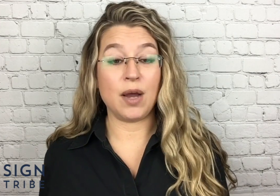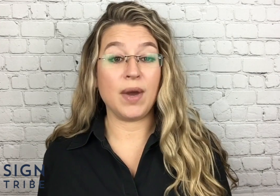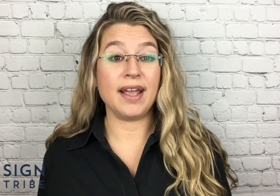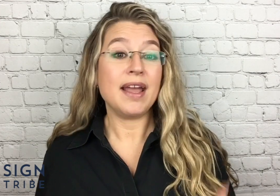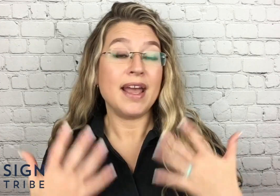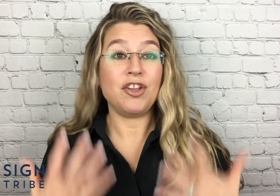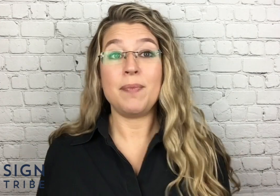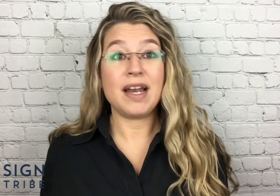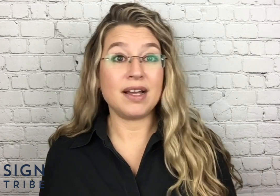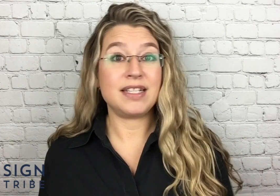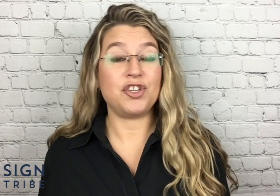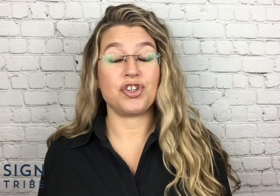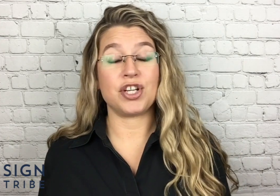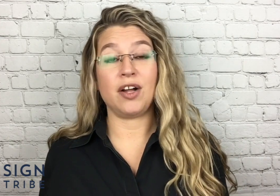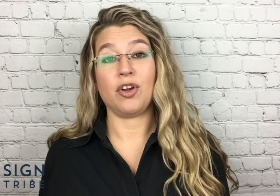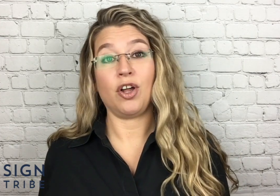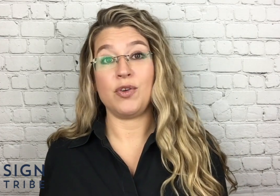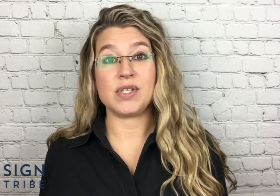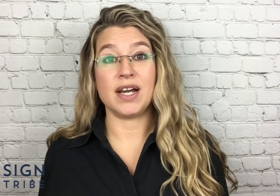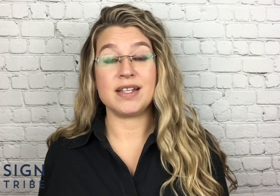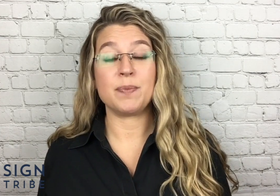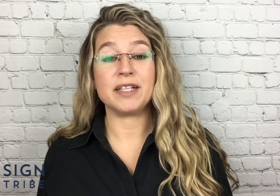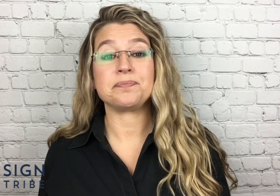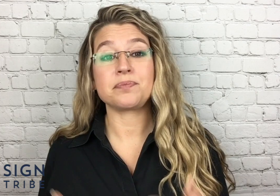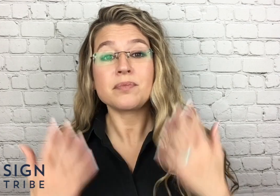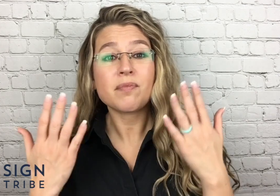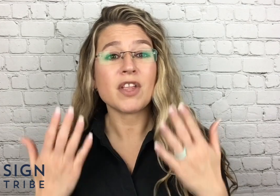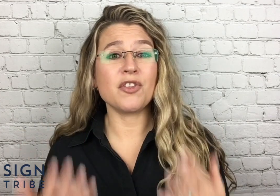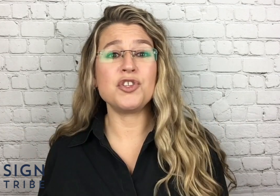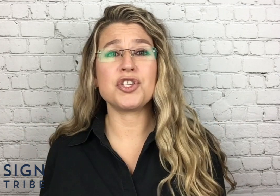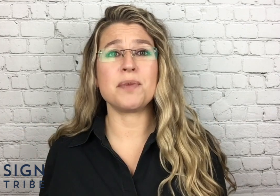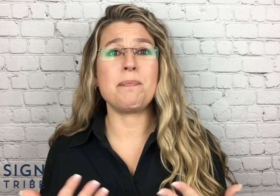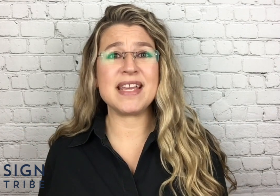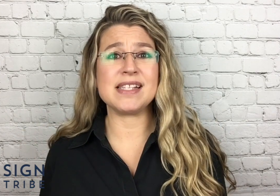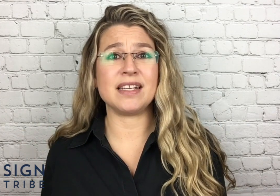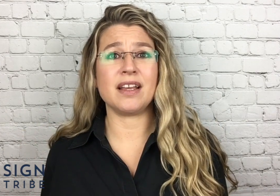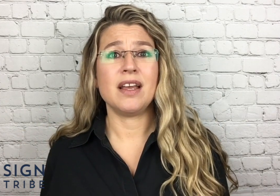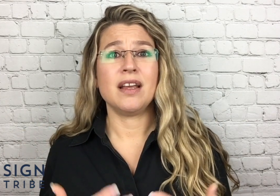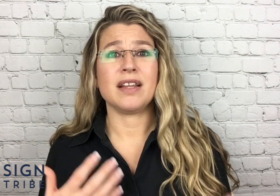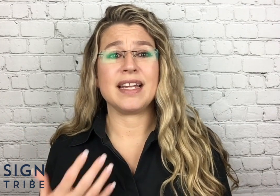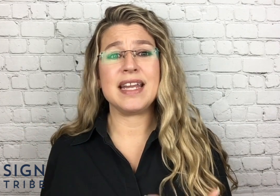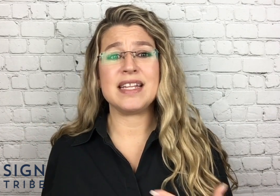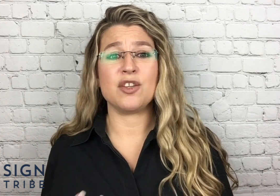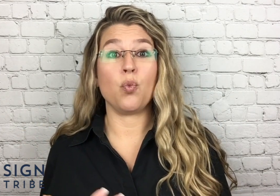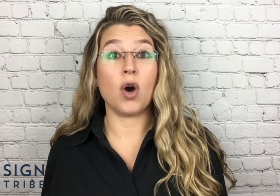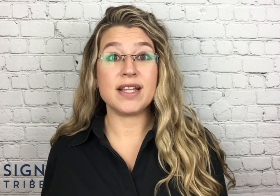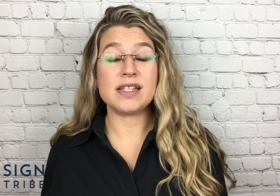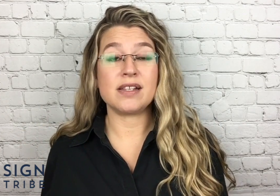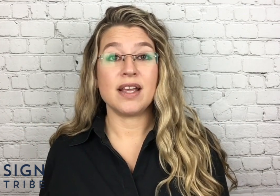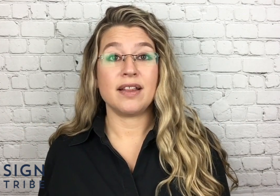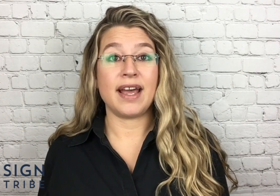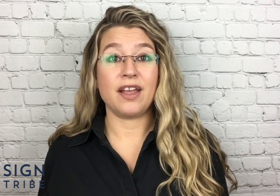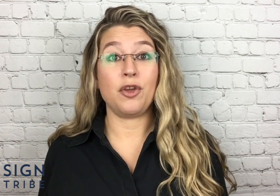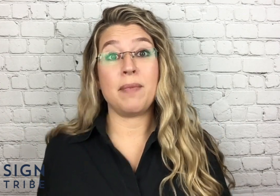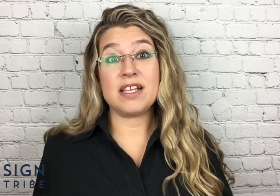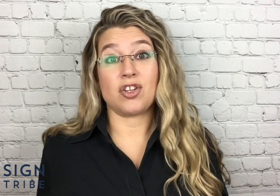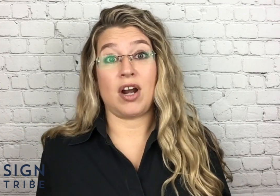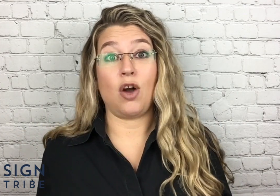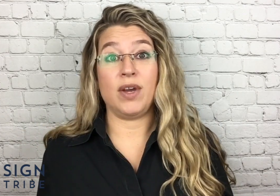way. And you may not teach your child all those signs, but those are some basic like needs and wants that you may start out with.